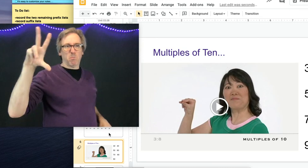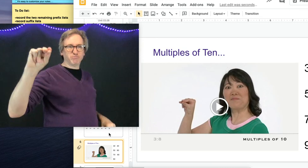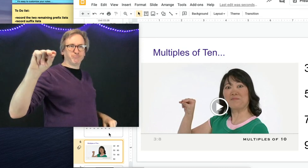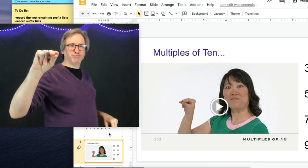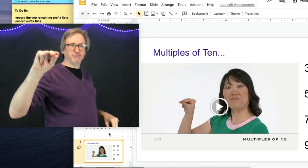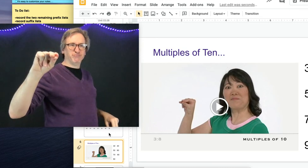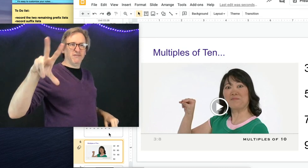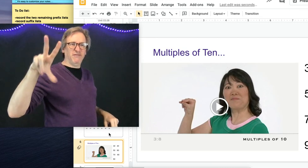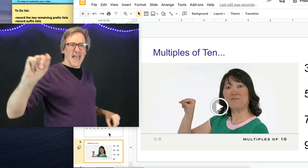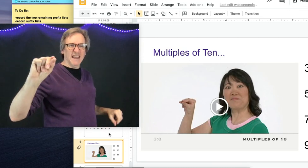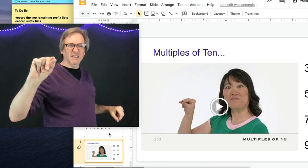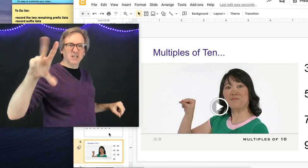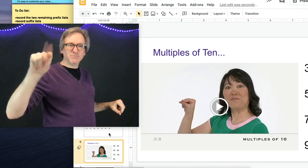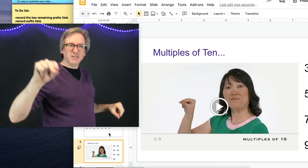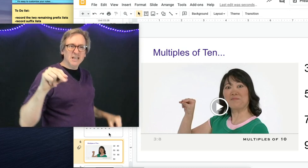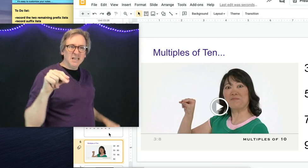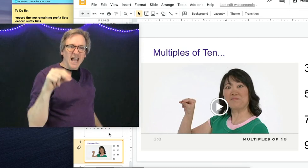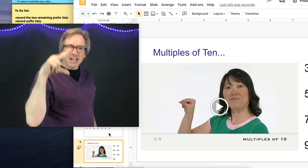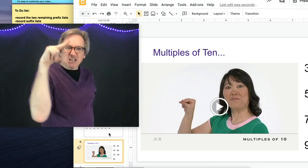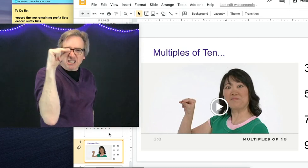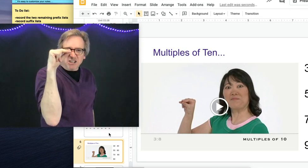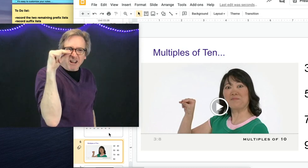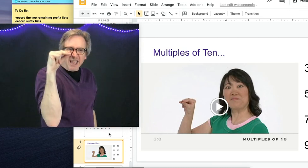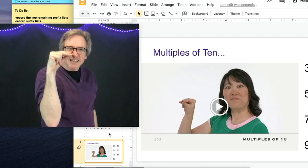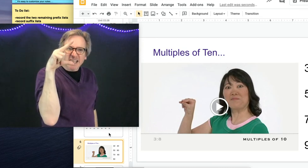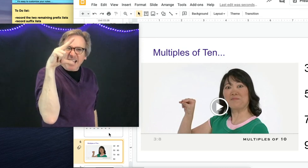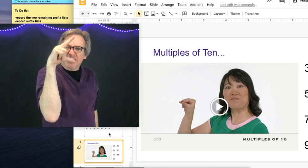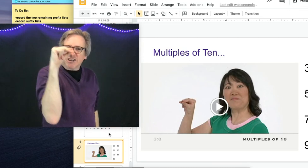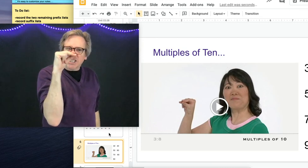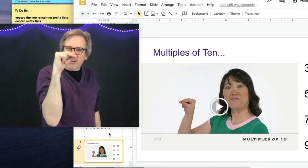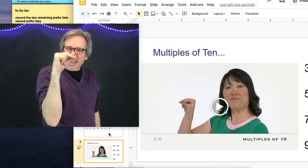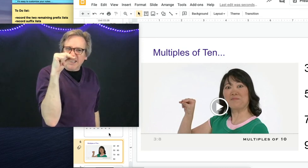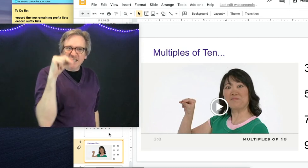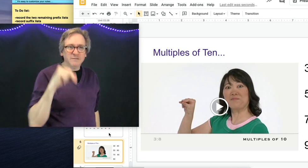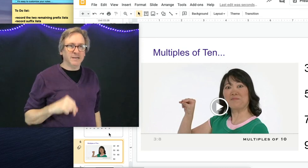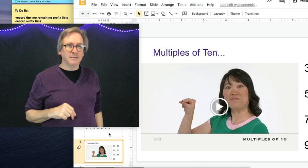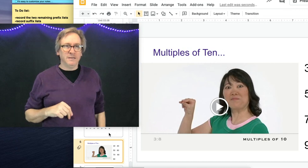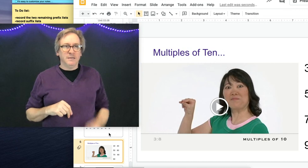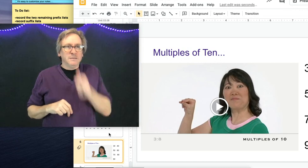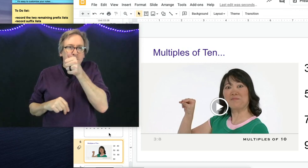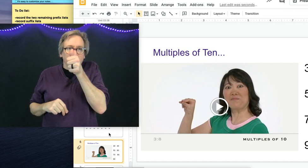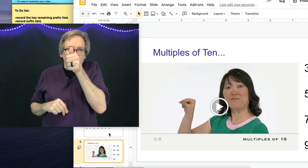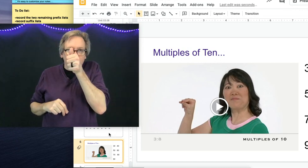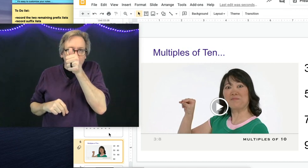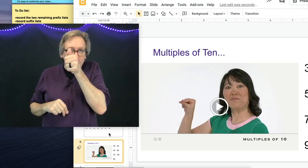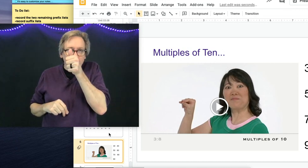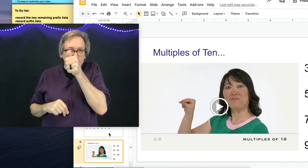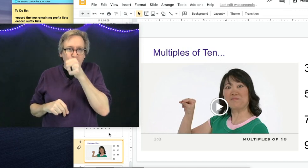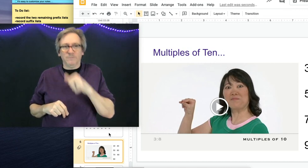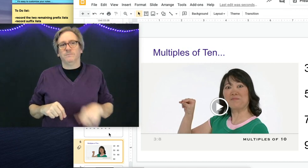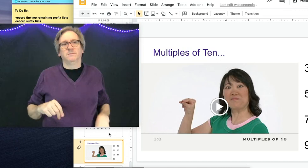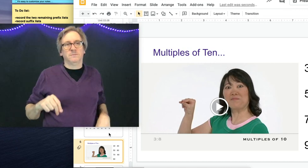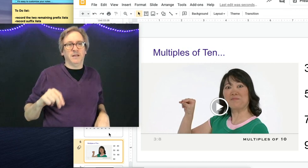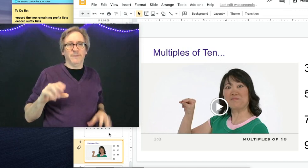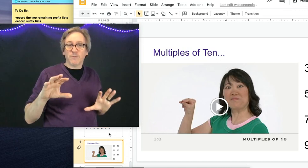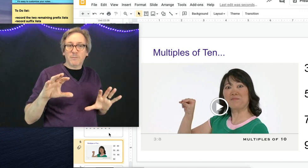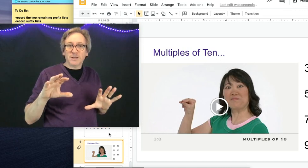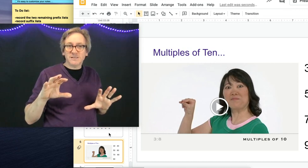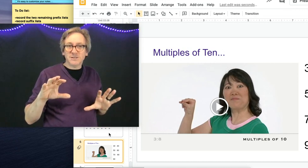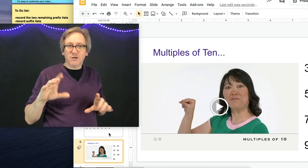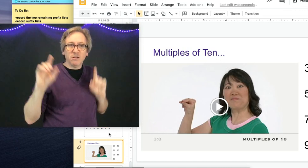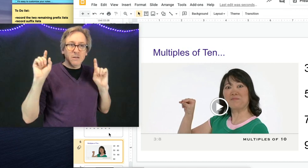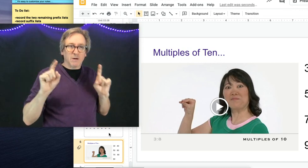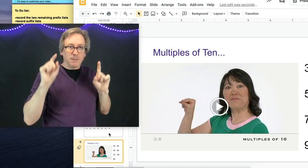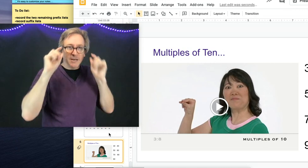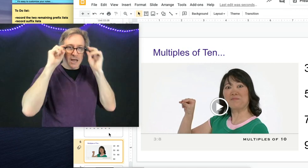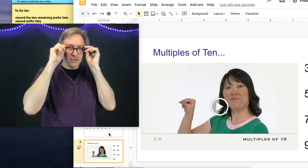versus flatten. I crush your head. I crush your head. Right. Nobody home. Anybody remember Kids in